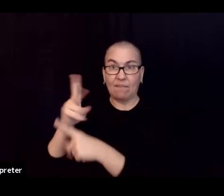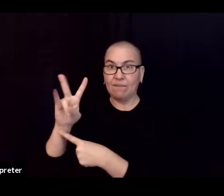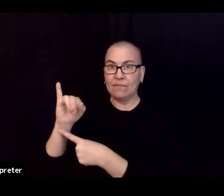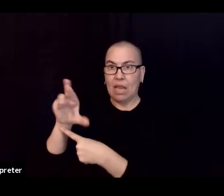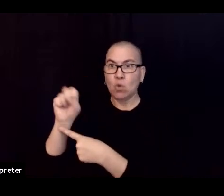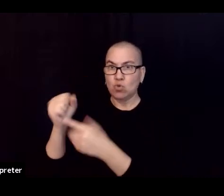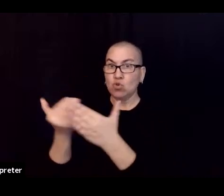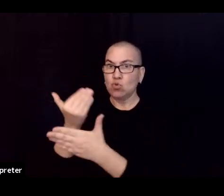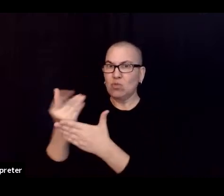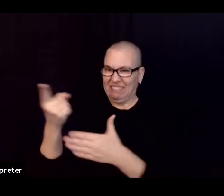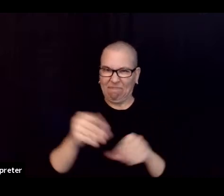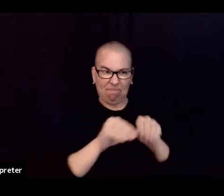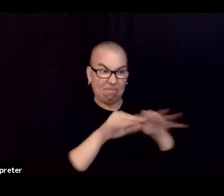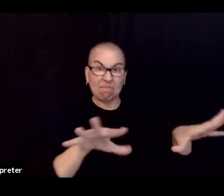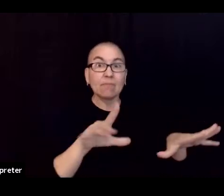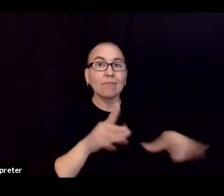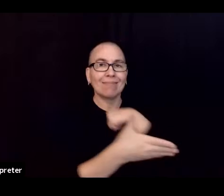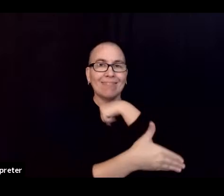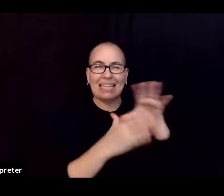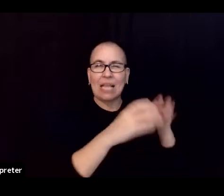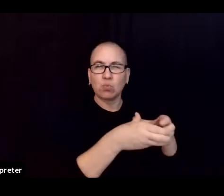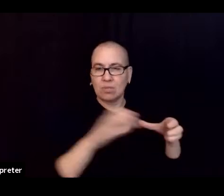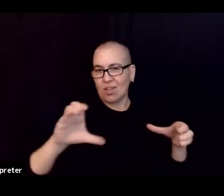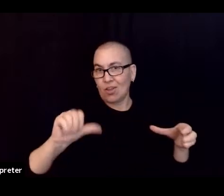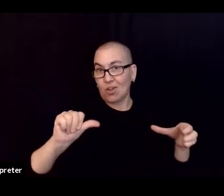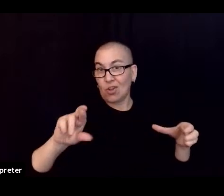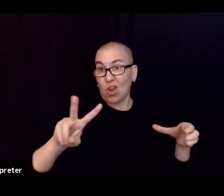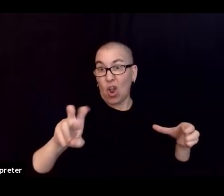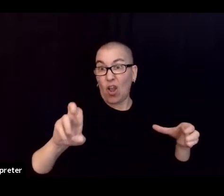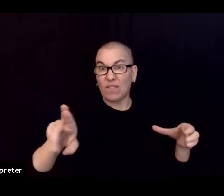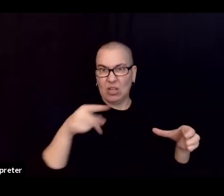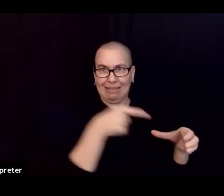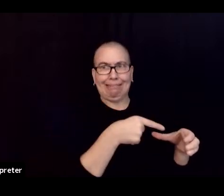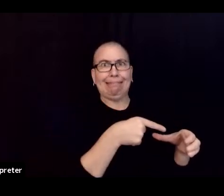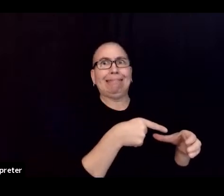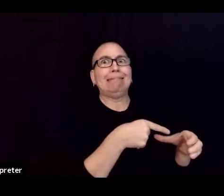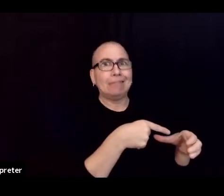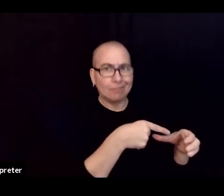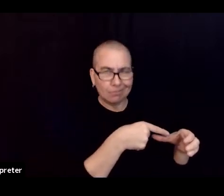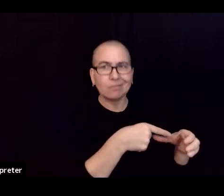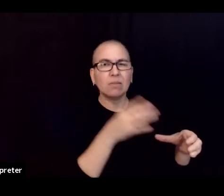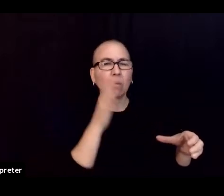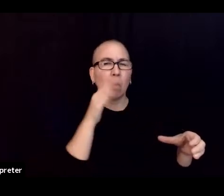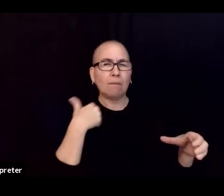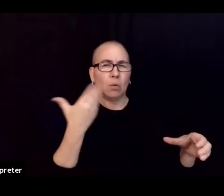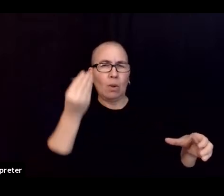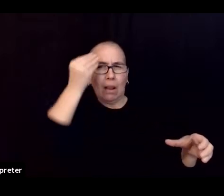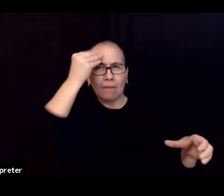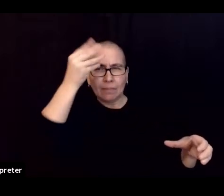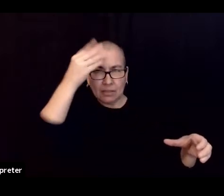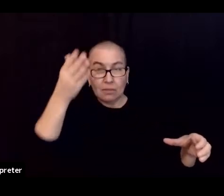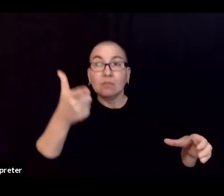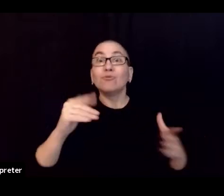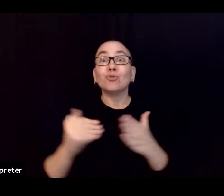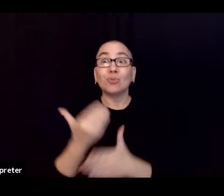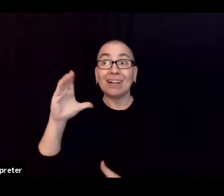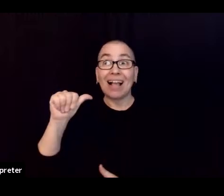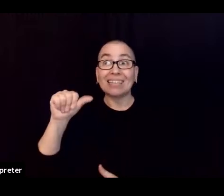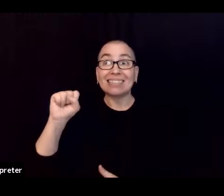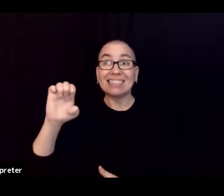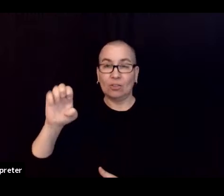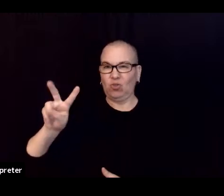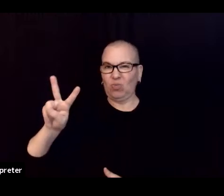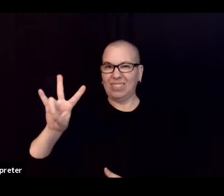And today we have some updates to provide on that front. 27 cases of variant COVID-19 are associated with the